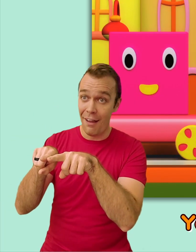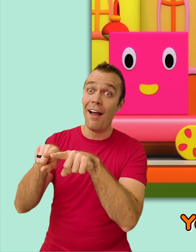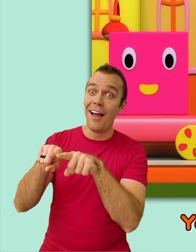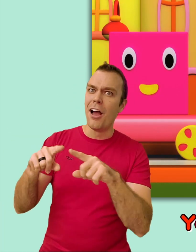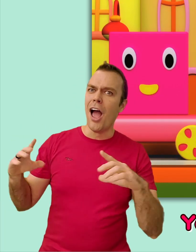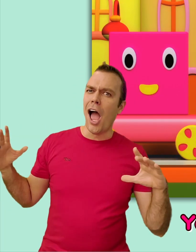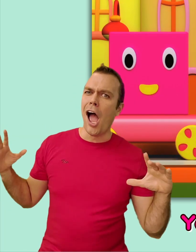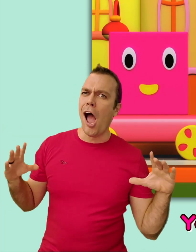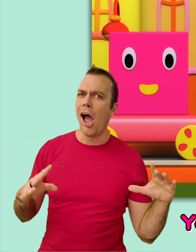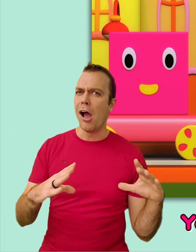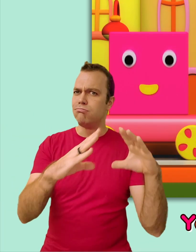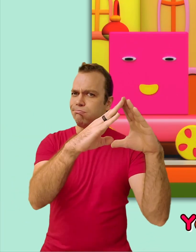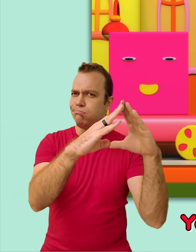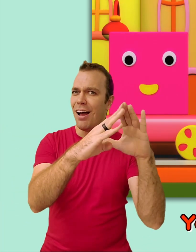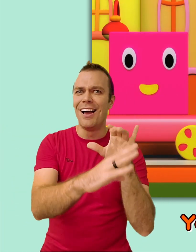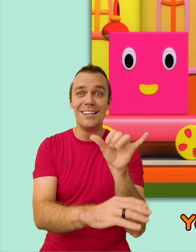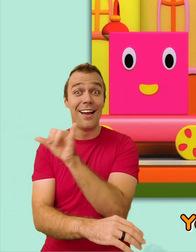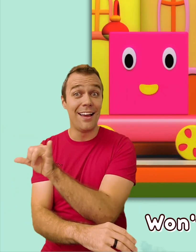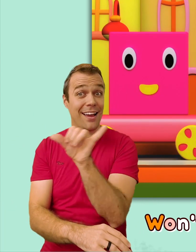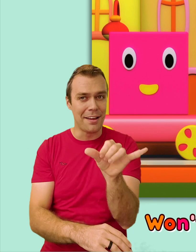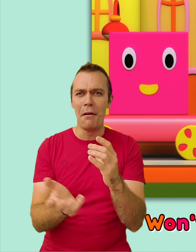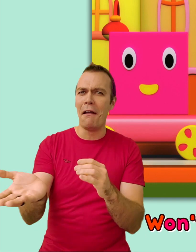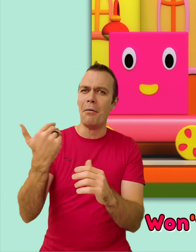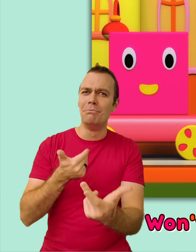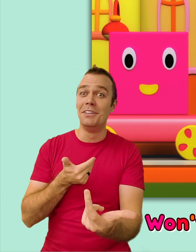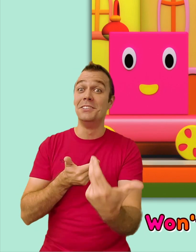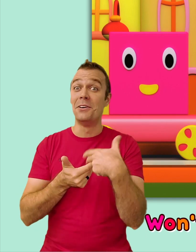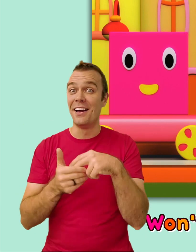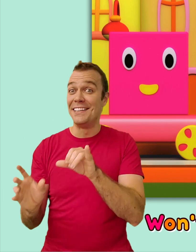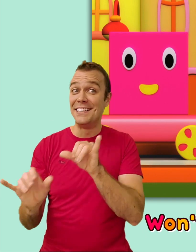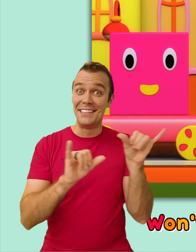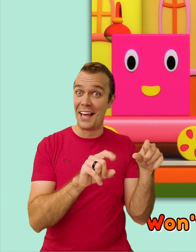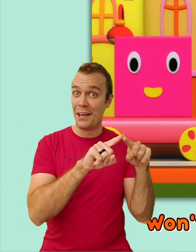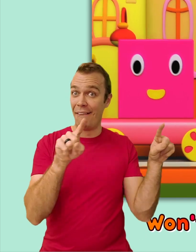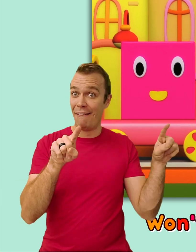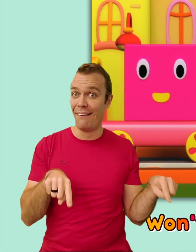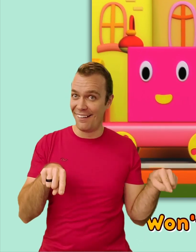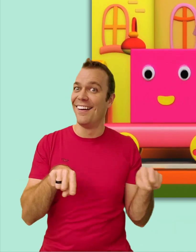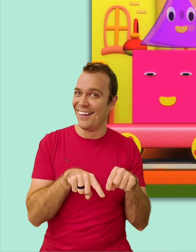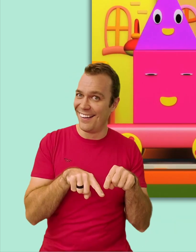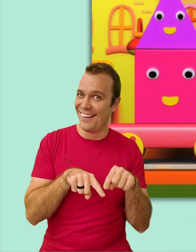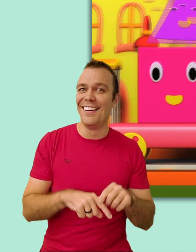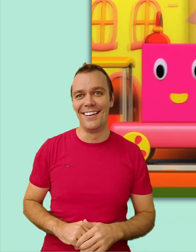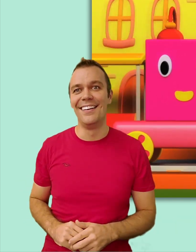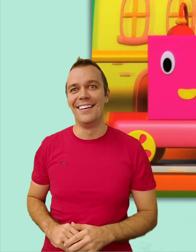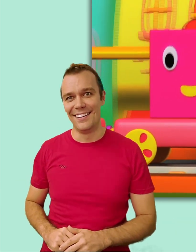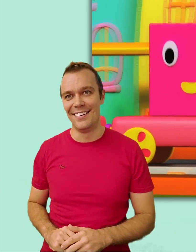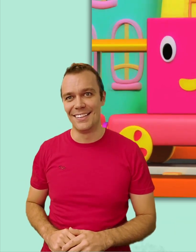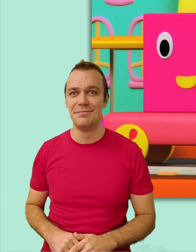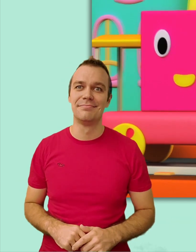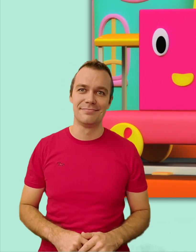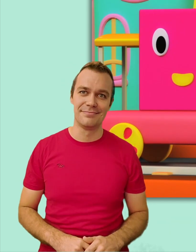Triangle, you look like a pyramid. Won't you join me on my train, as